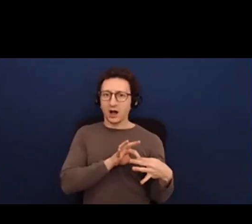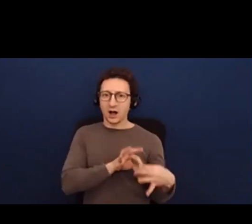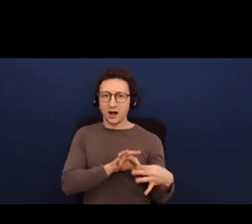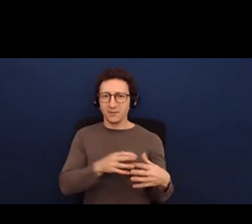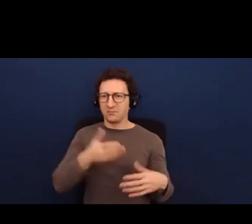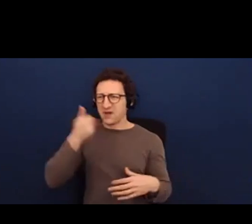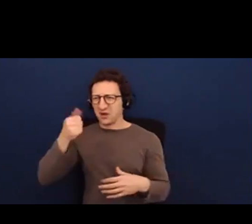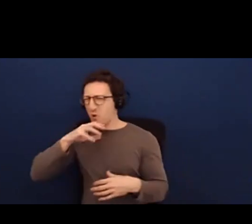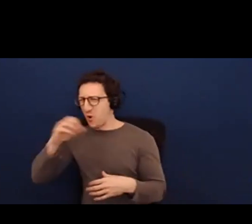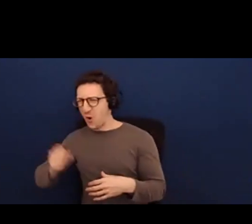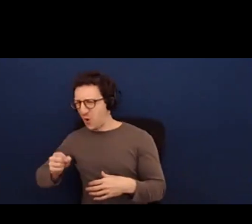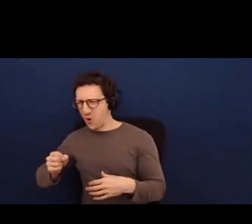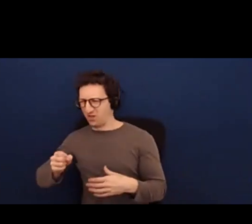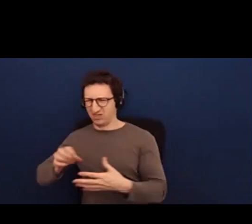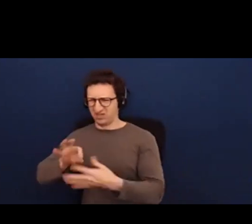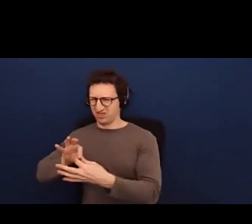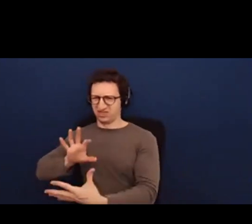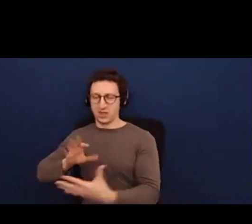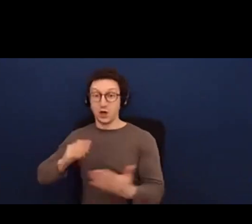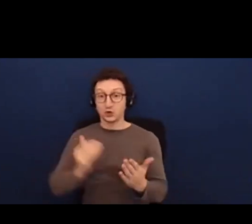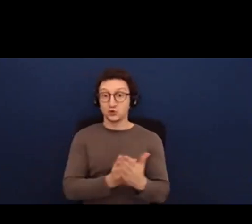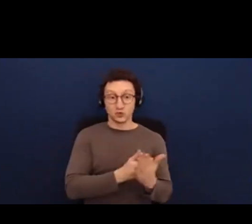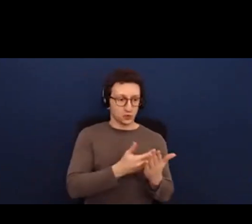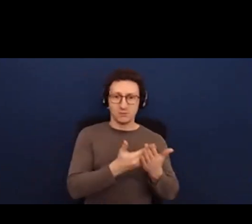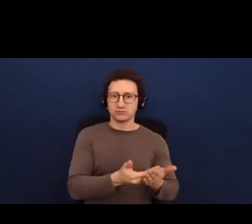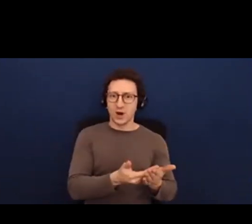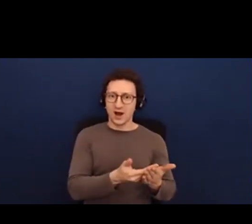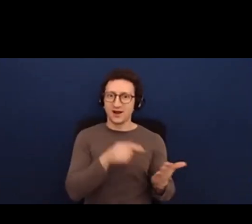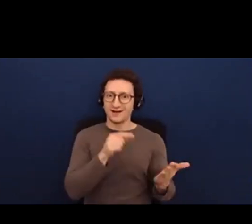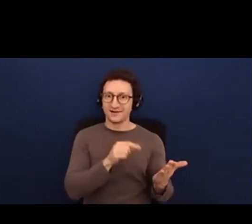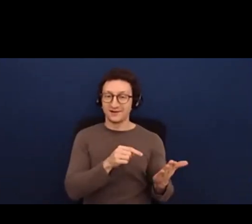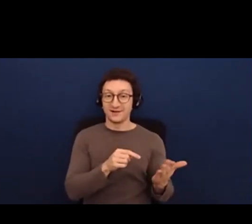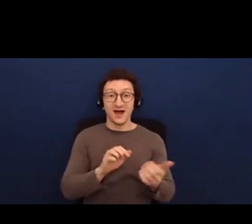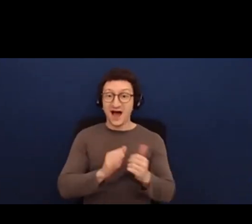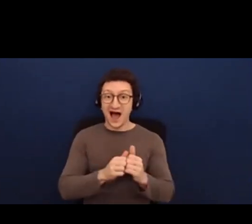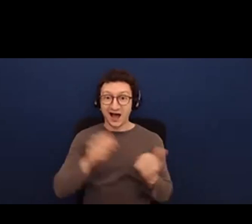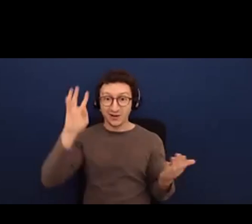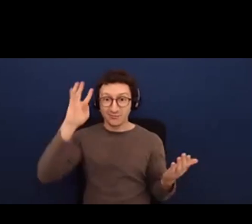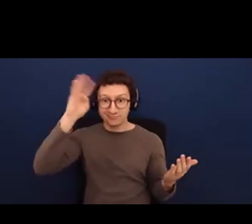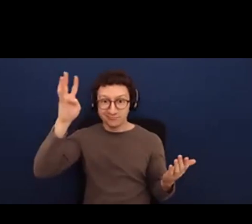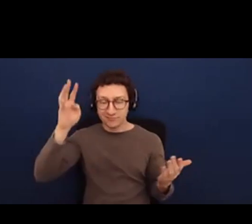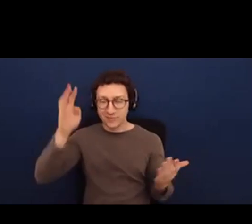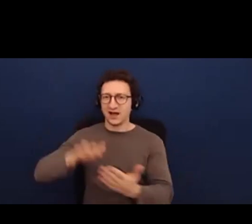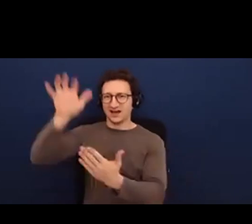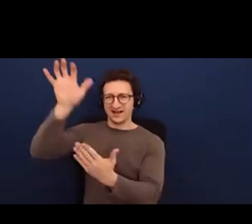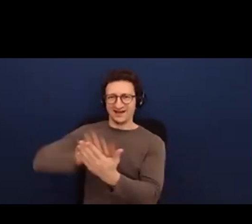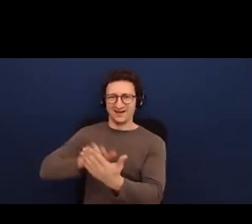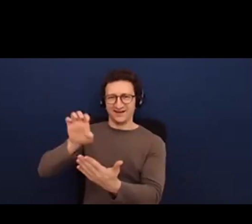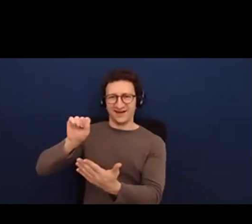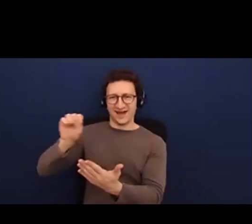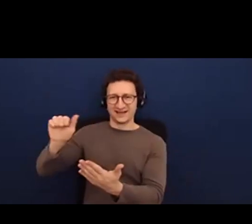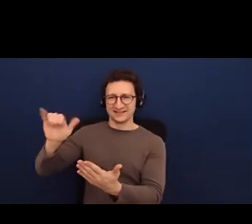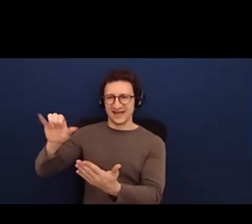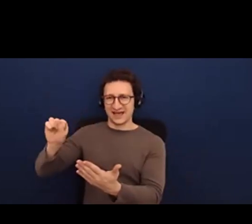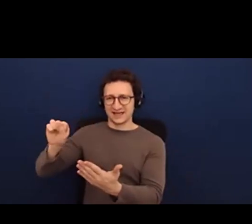created two prayers by taking essays and turning them into poems. There's a lot of